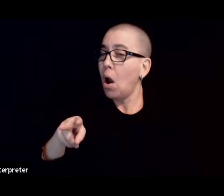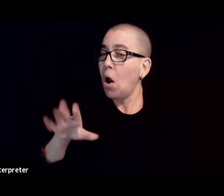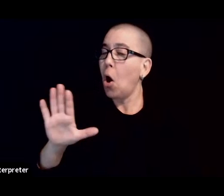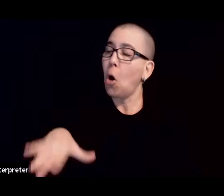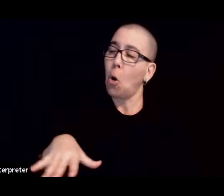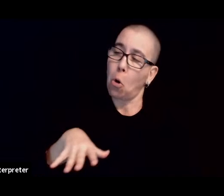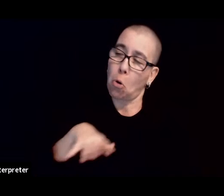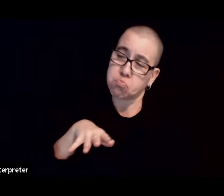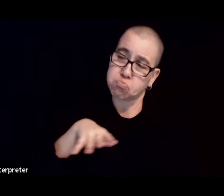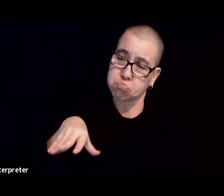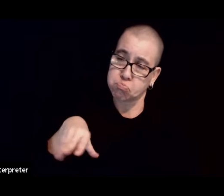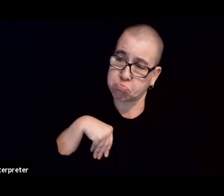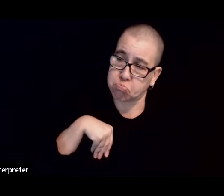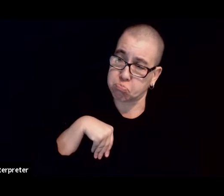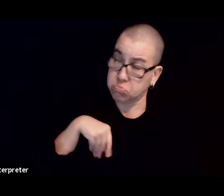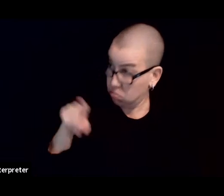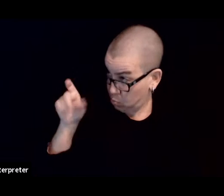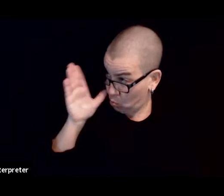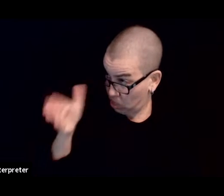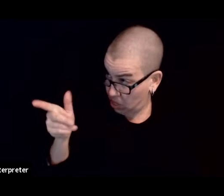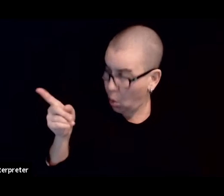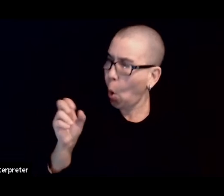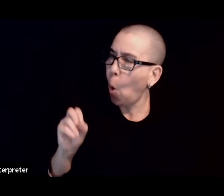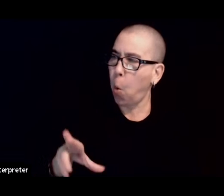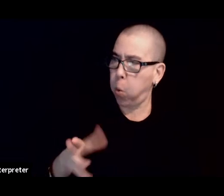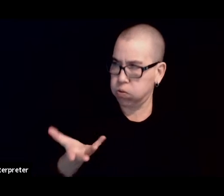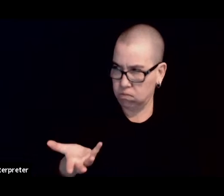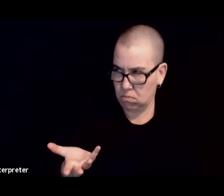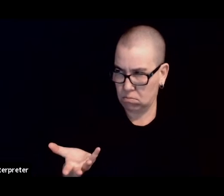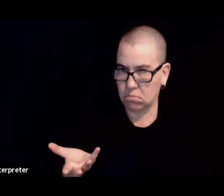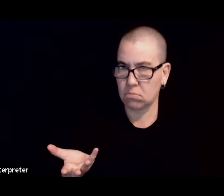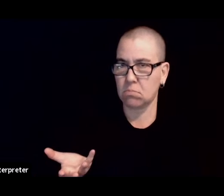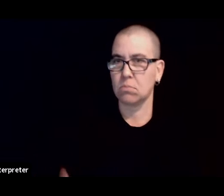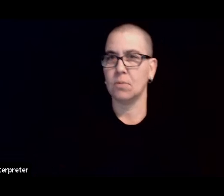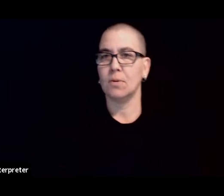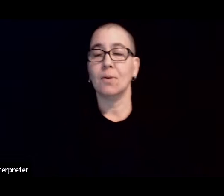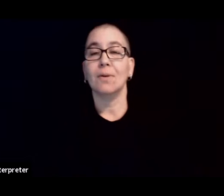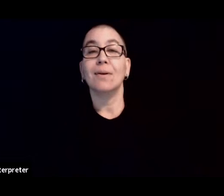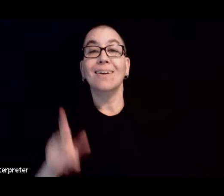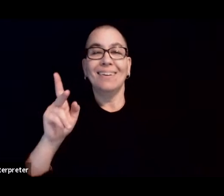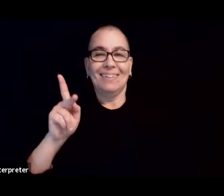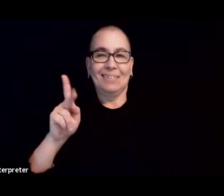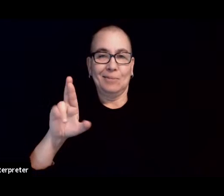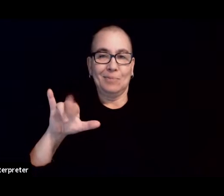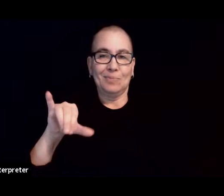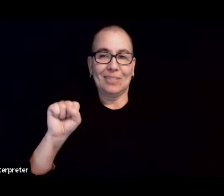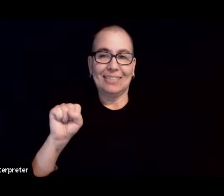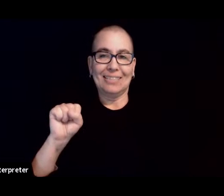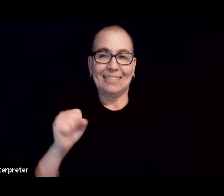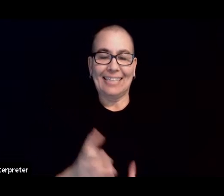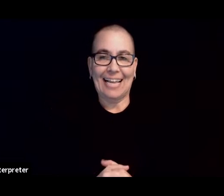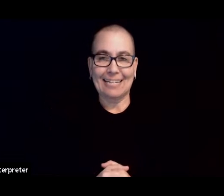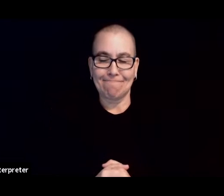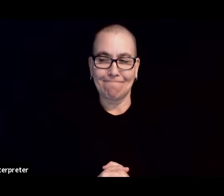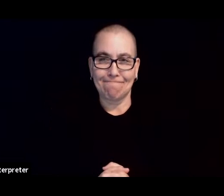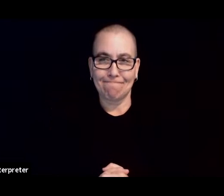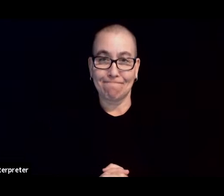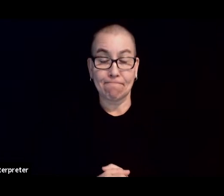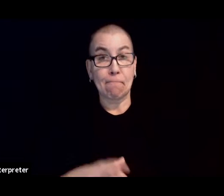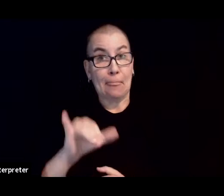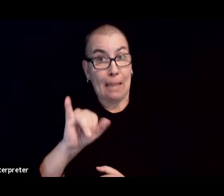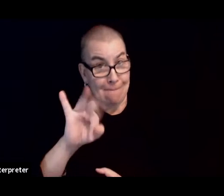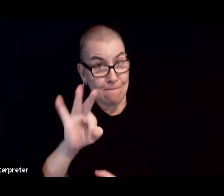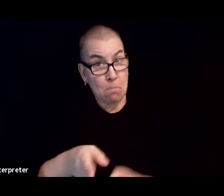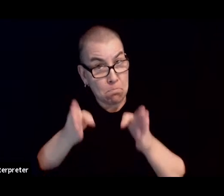Sure. Well, I mean, certainly, if you were able to social distance and mask, that would be better. But